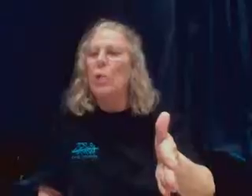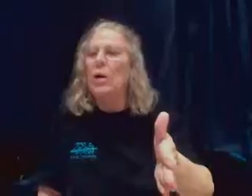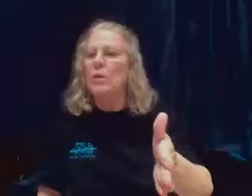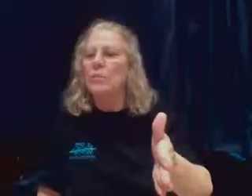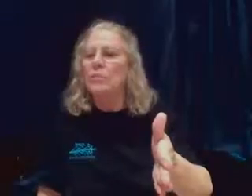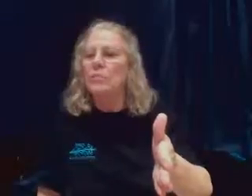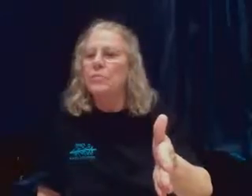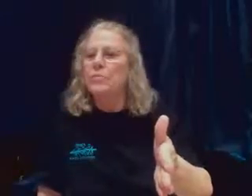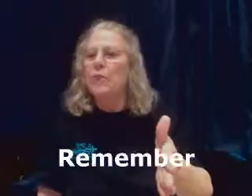Will.